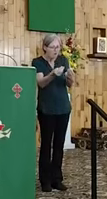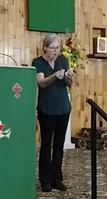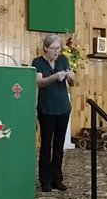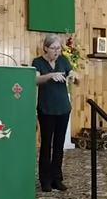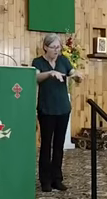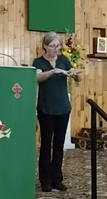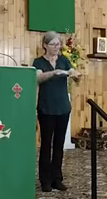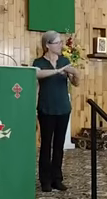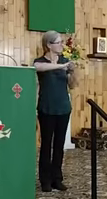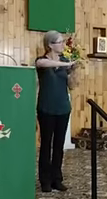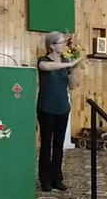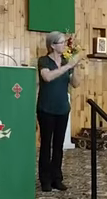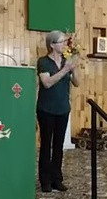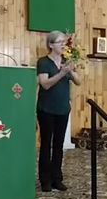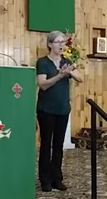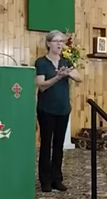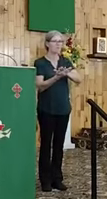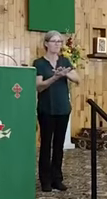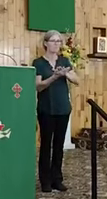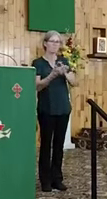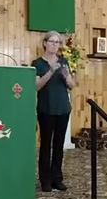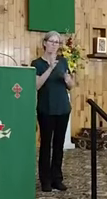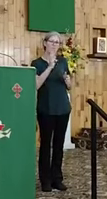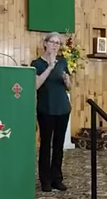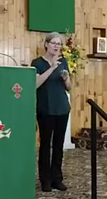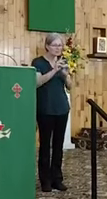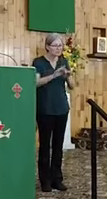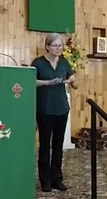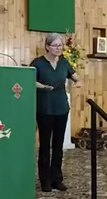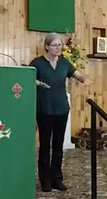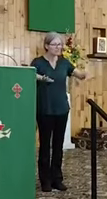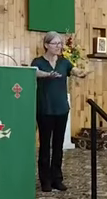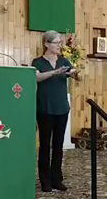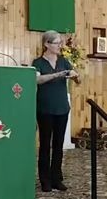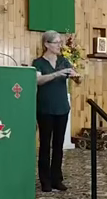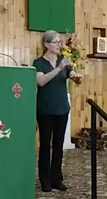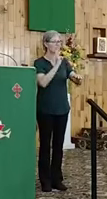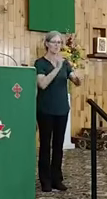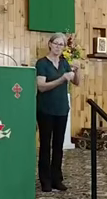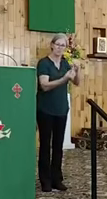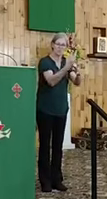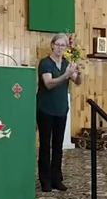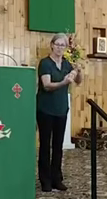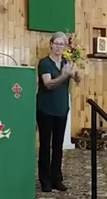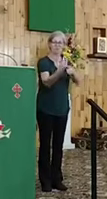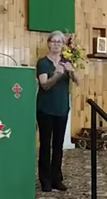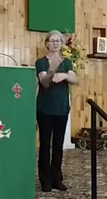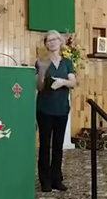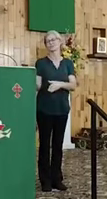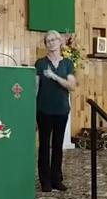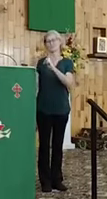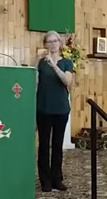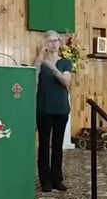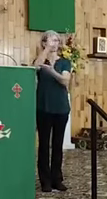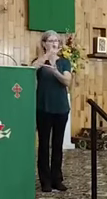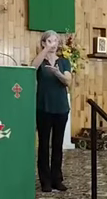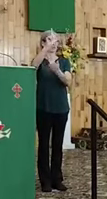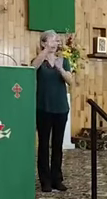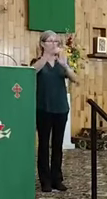The burning sands will become pools and the thirsty ground springs of water. The word of the